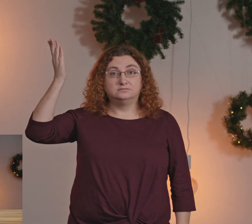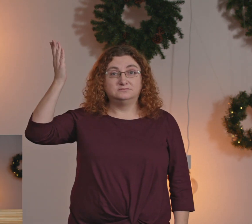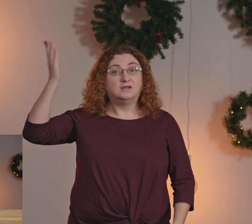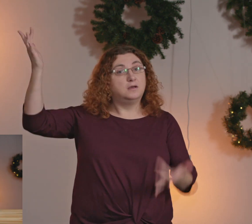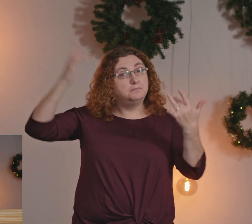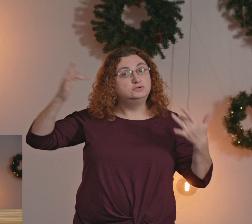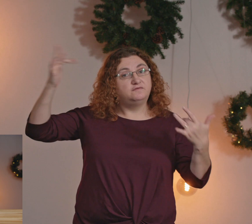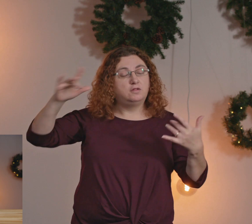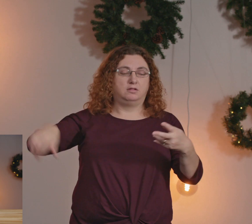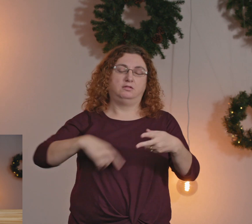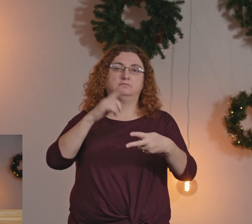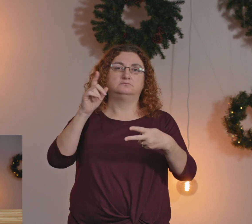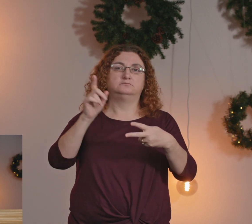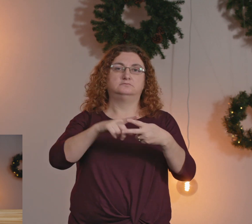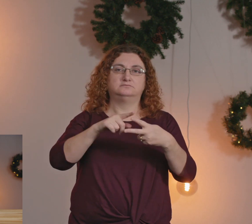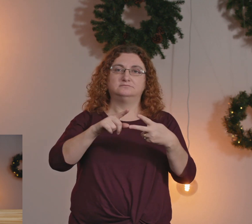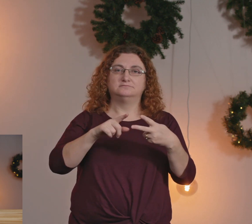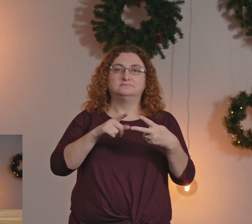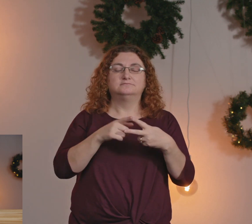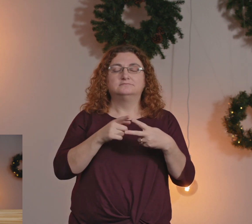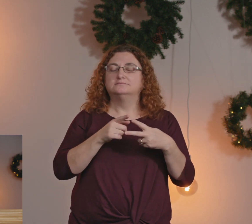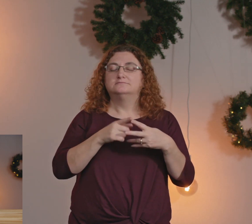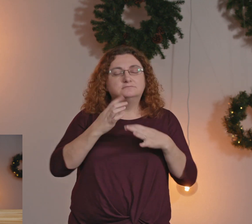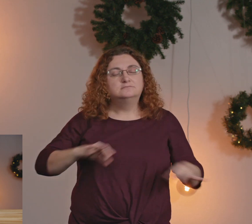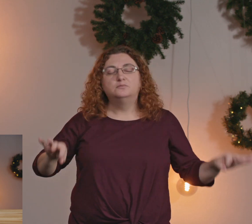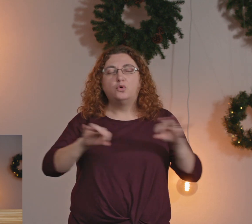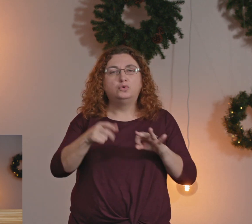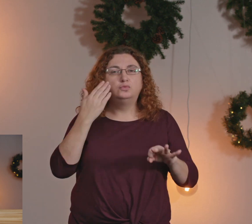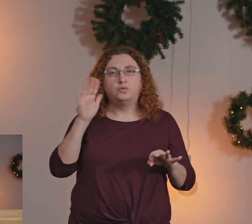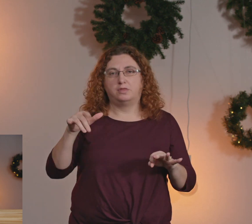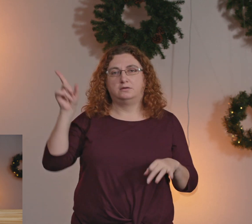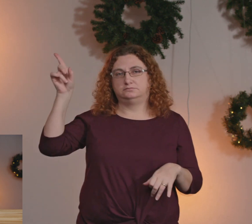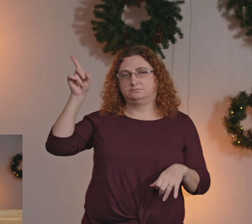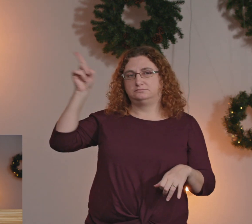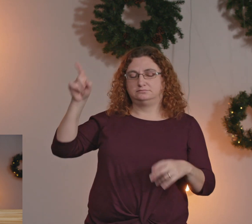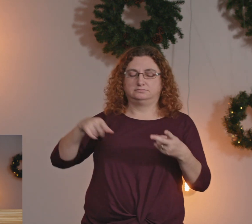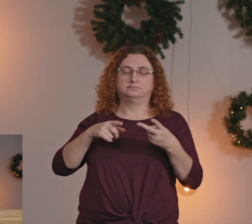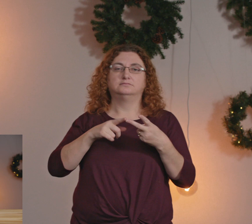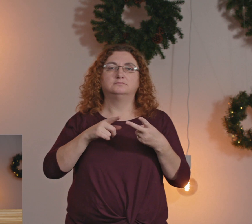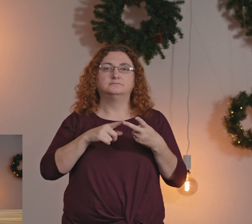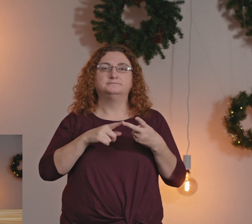Merciful. It's fundamental to who I am. I am a God